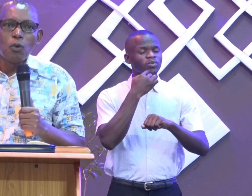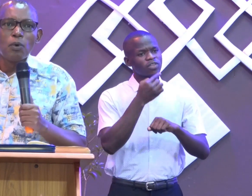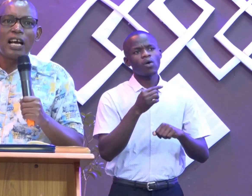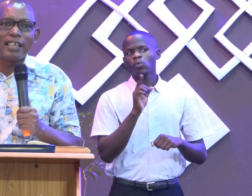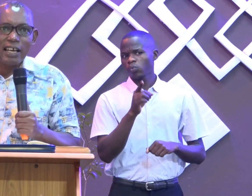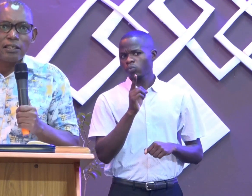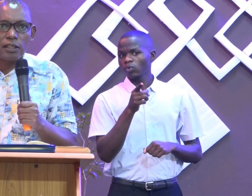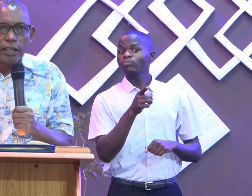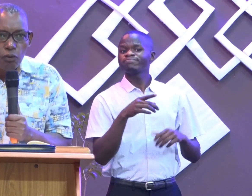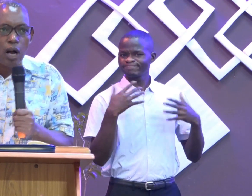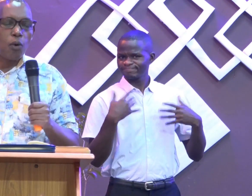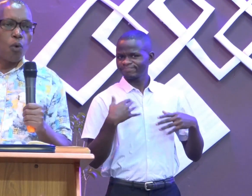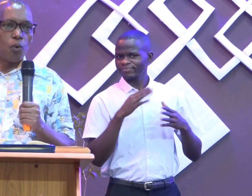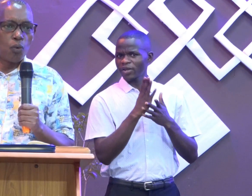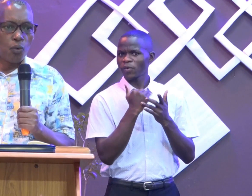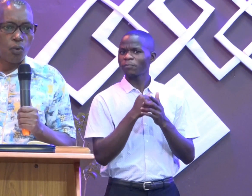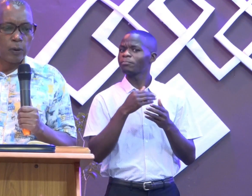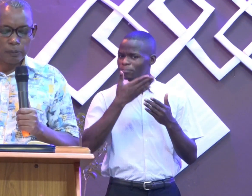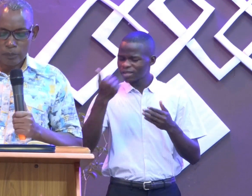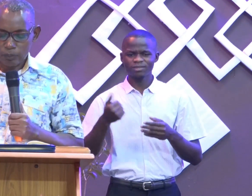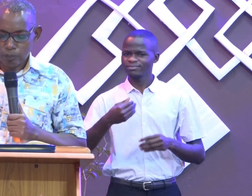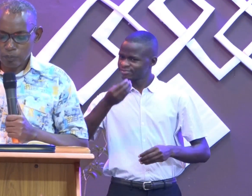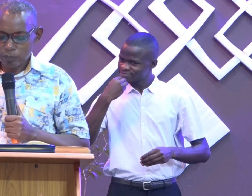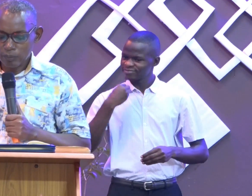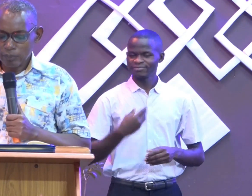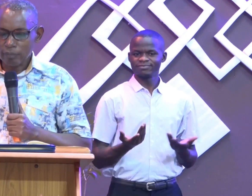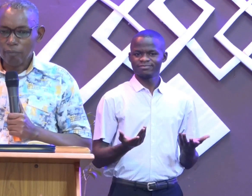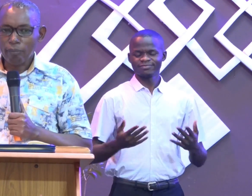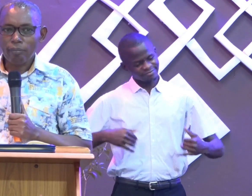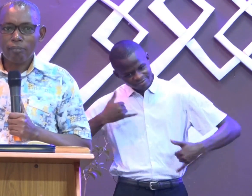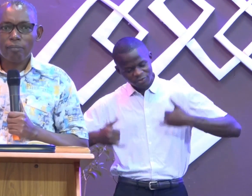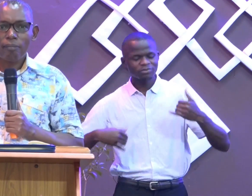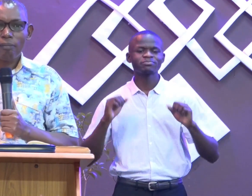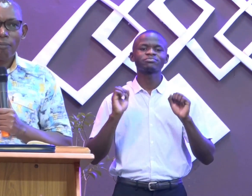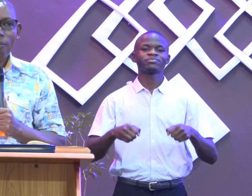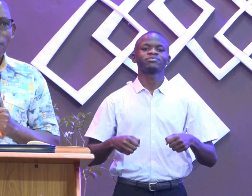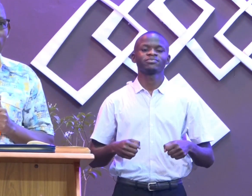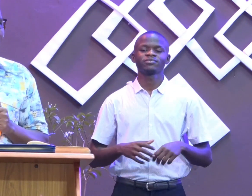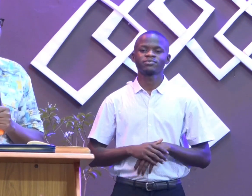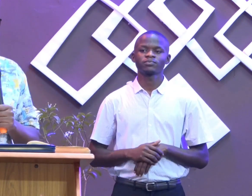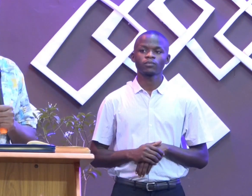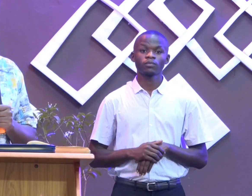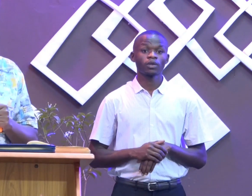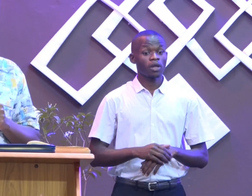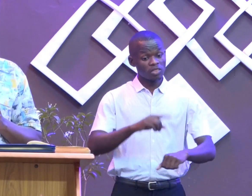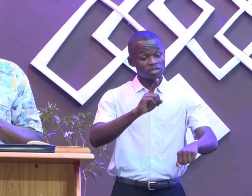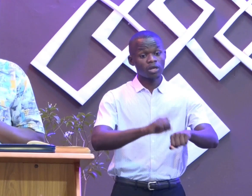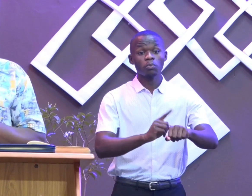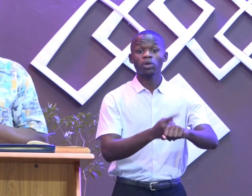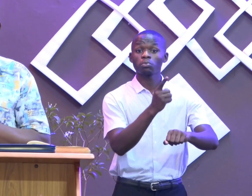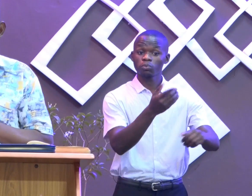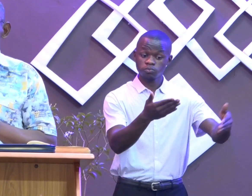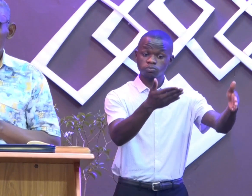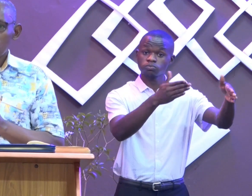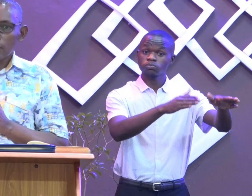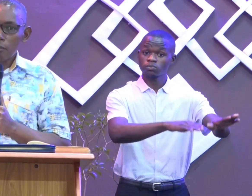wadde umulalia sanyukako. Where you can say someone has come to satiate of these finances. That's when